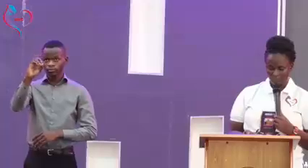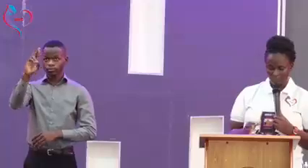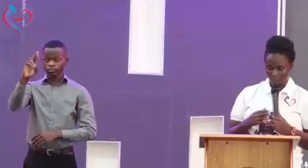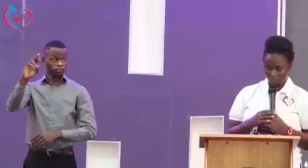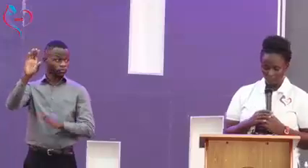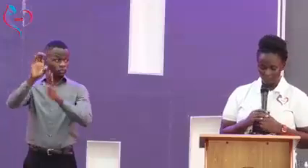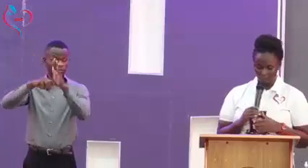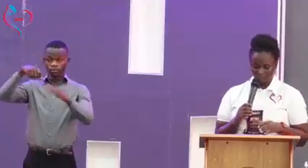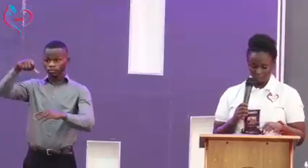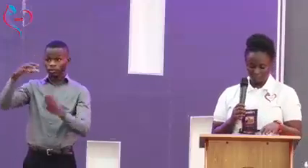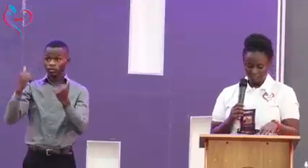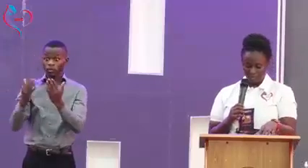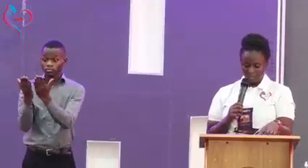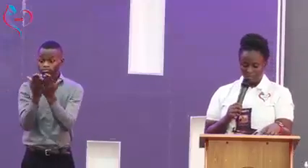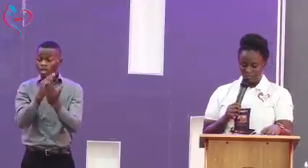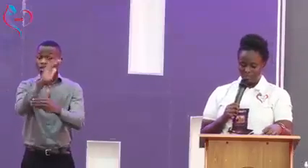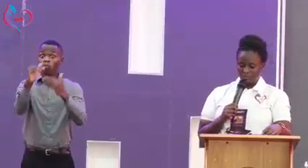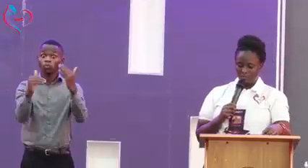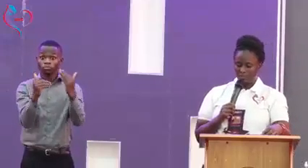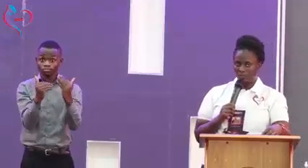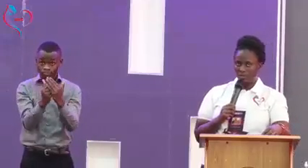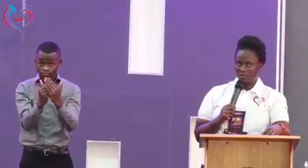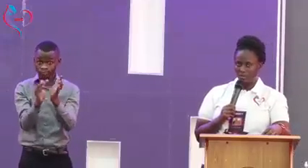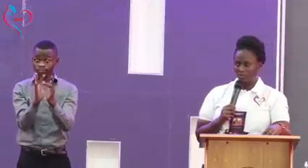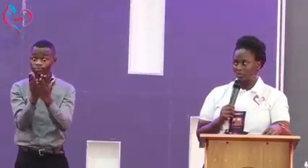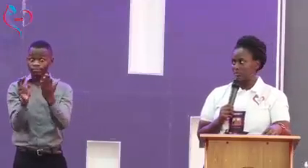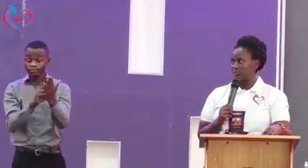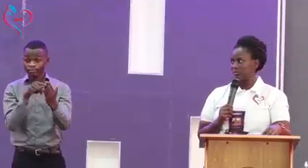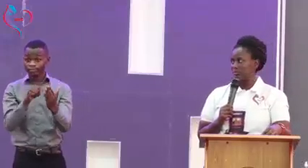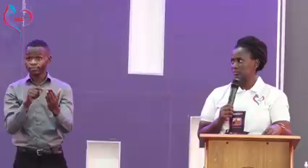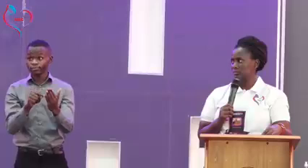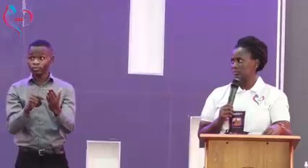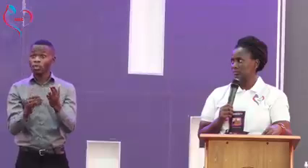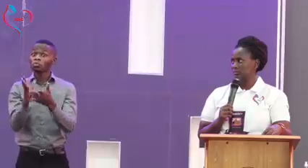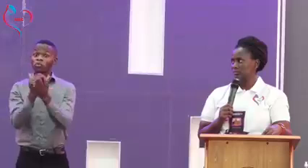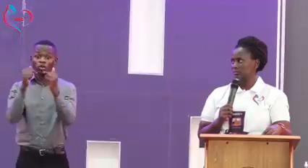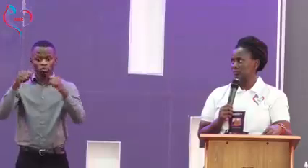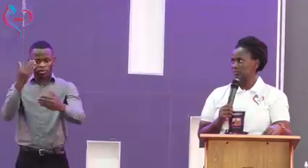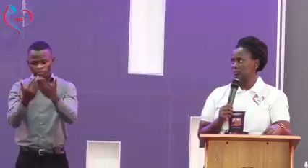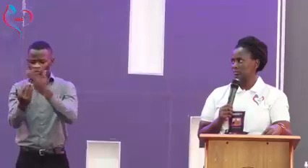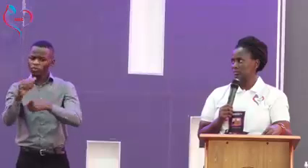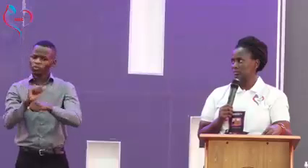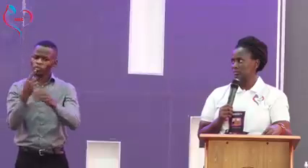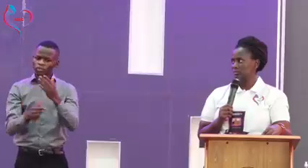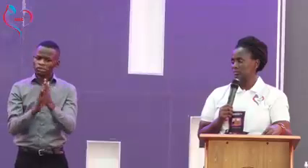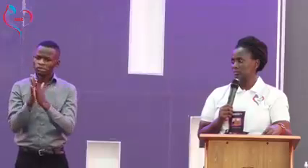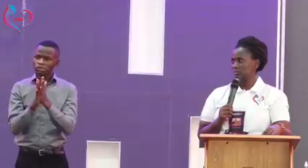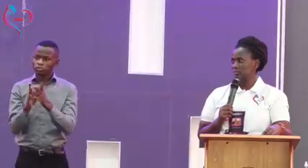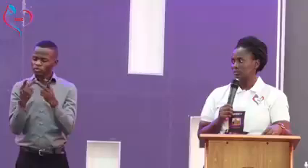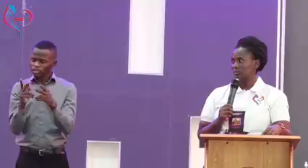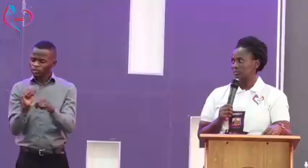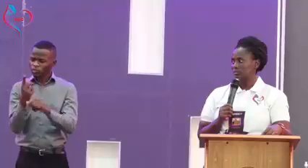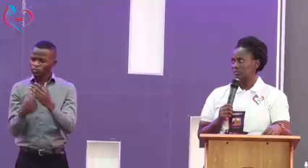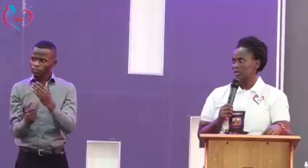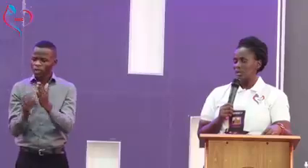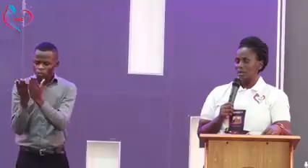And we are going to read the whole chapter. Era tugenda kusoma essuula yonna. At least this morning we shall count that today we have read a